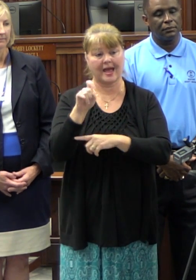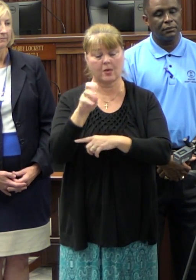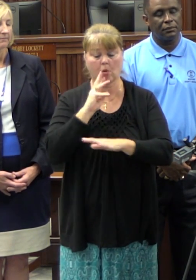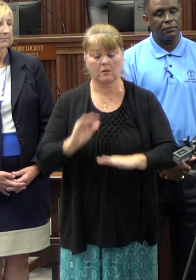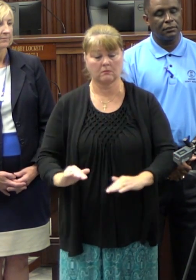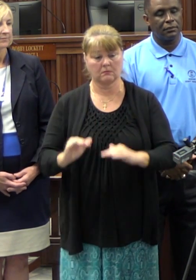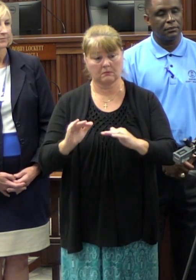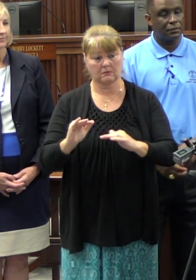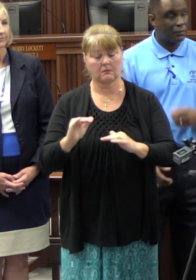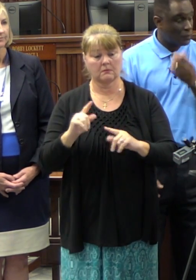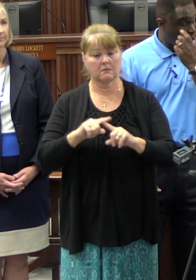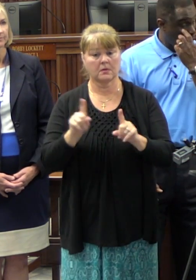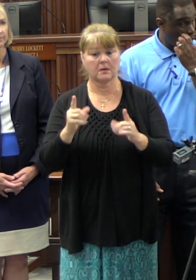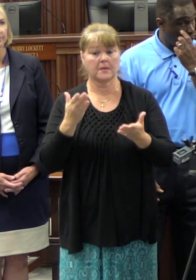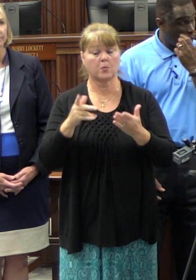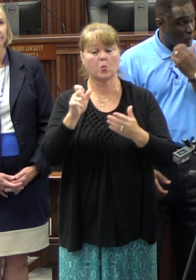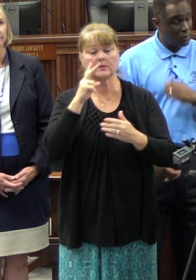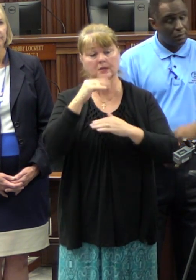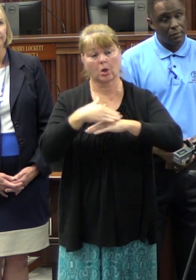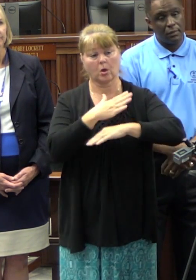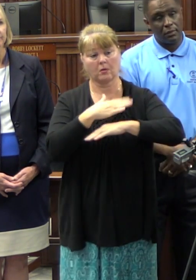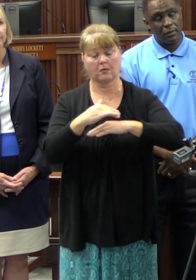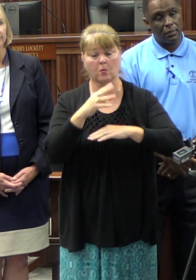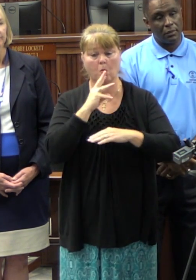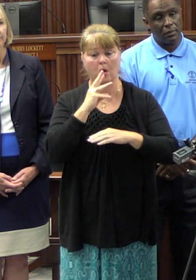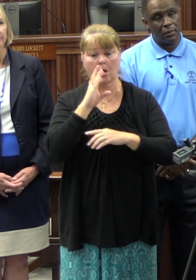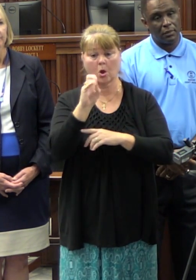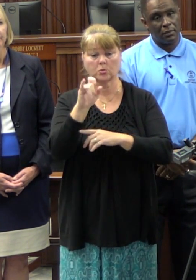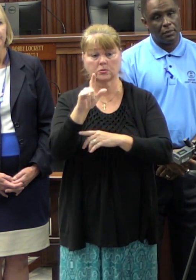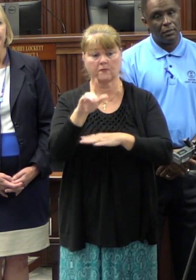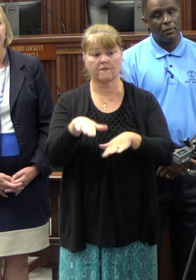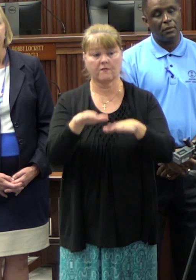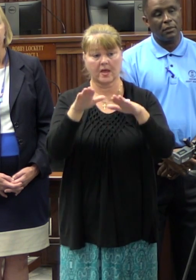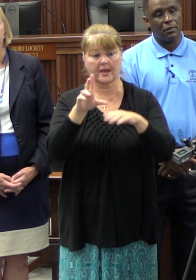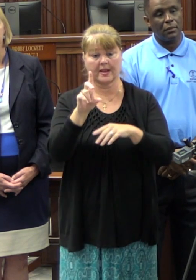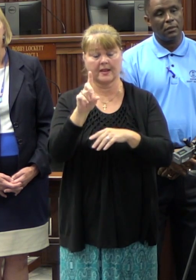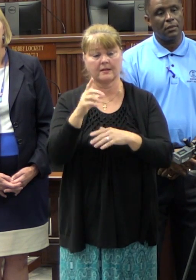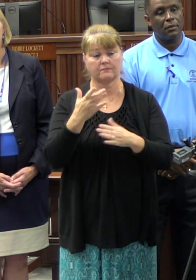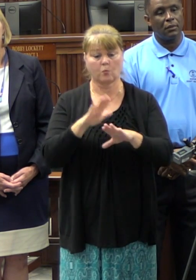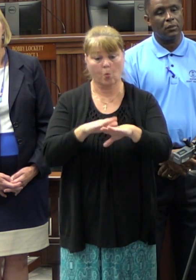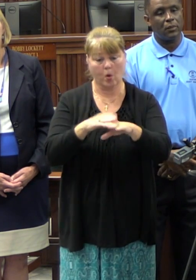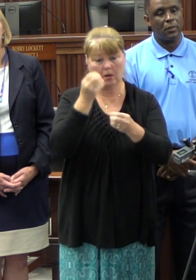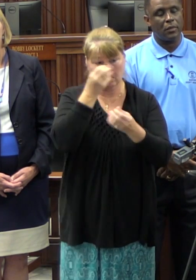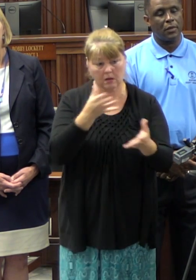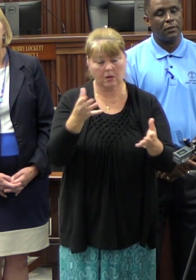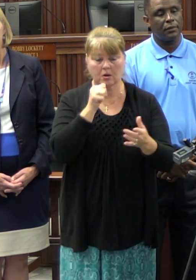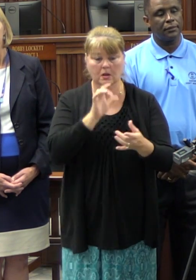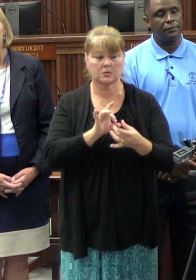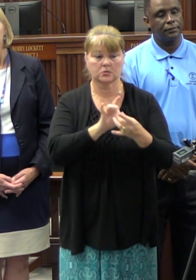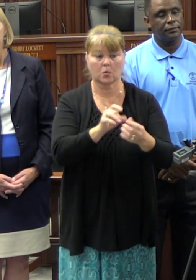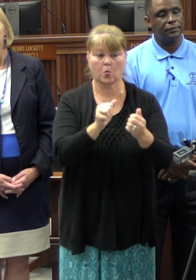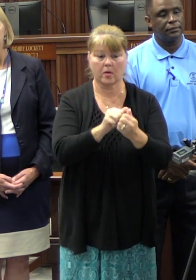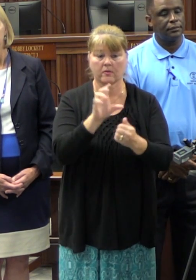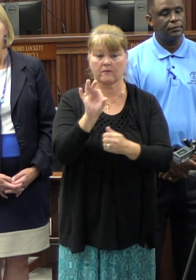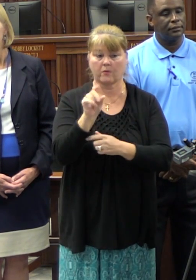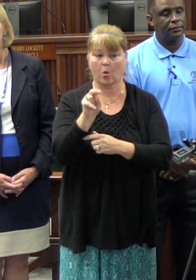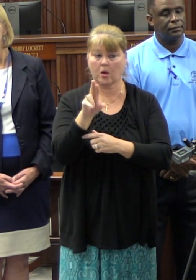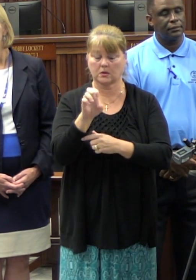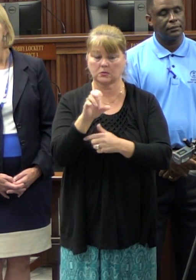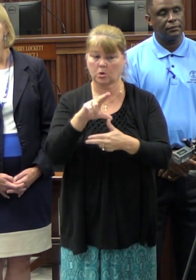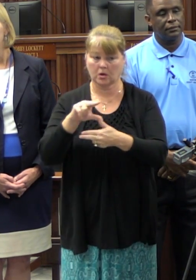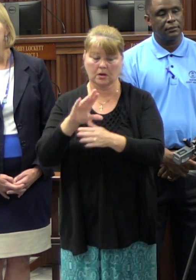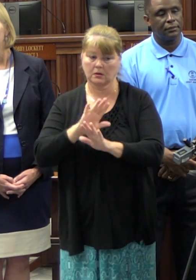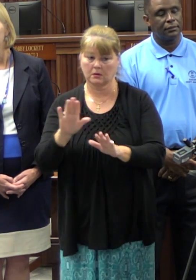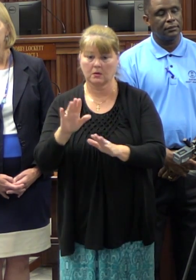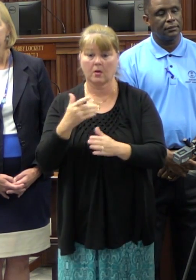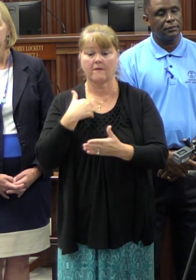cycle, so some people may see coastal flooding. We have been under a coastal flood advisory. Again, that's not associated with Florence. Florence